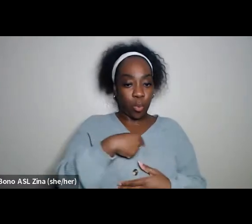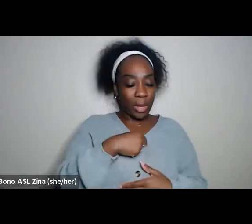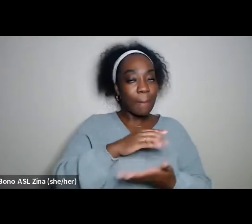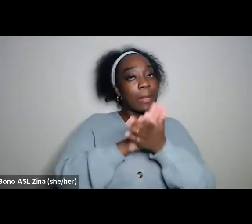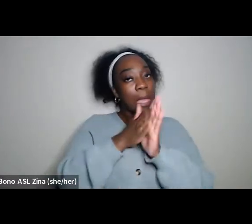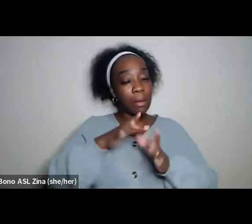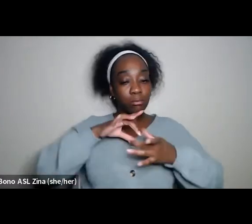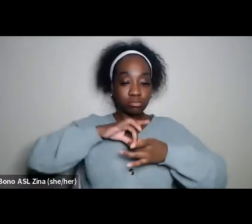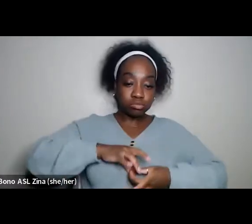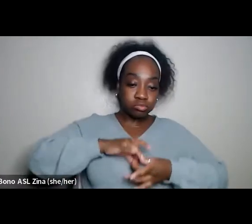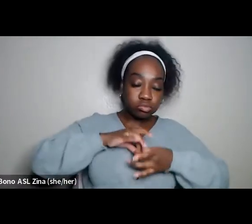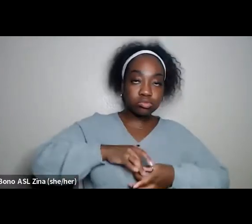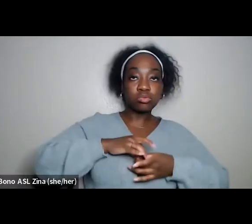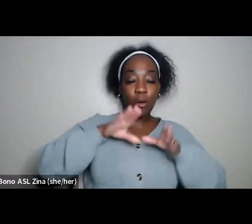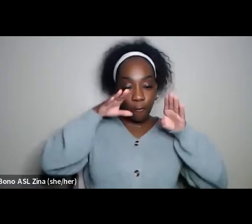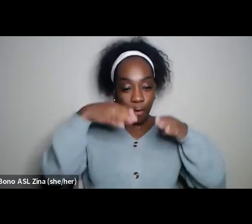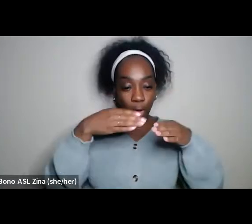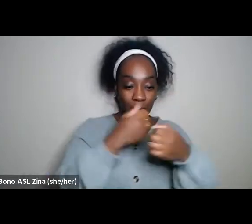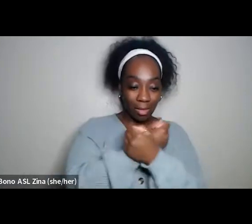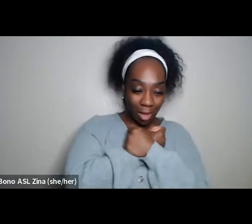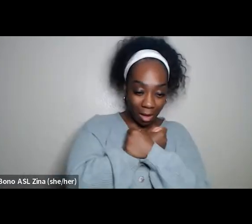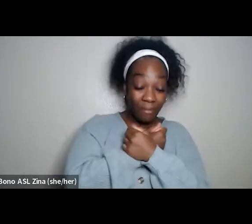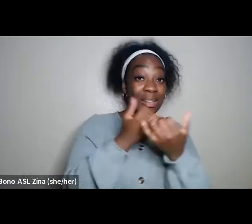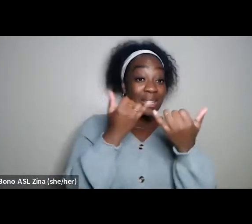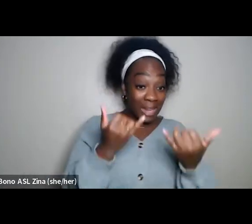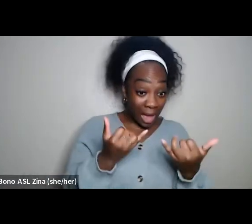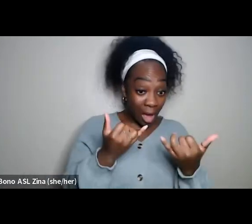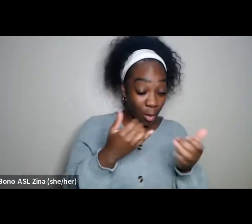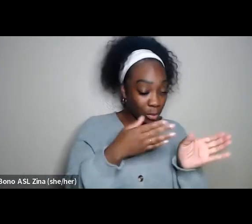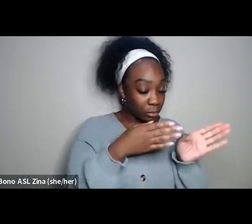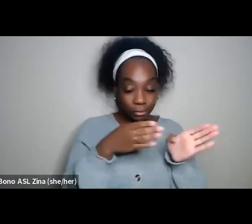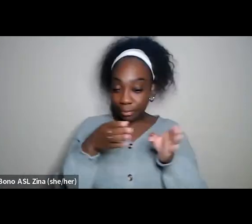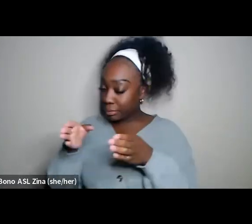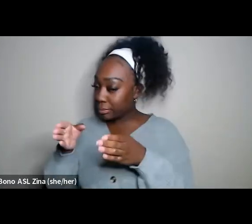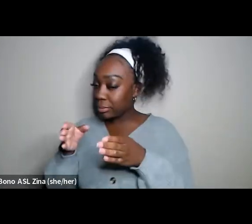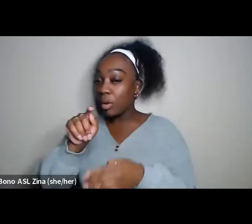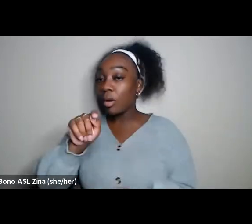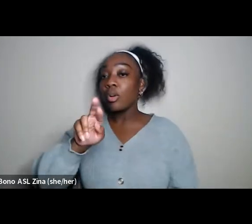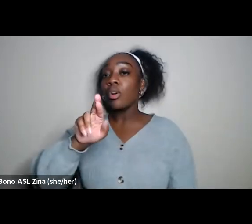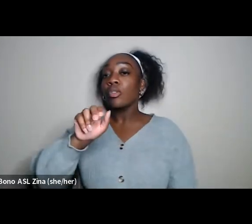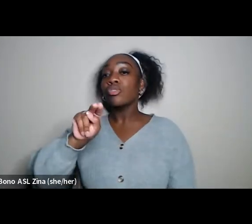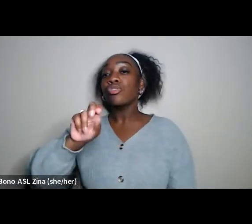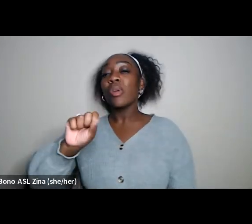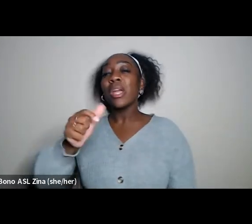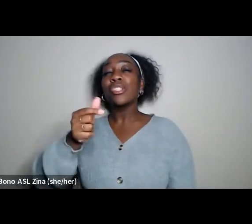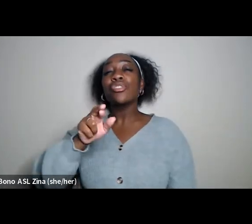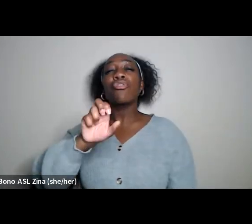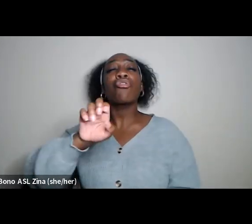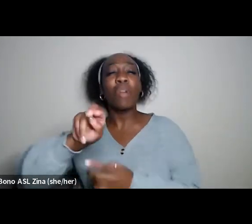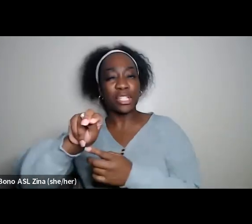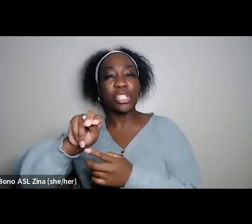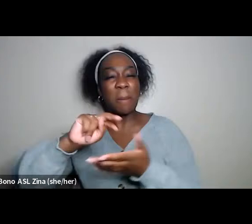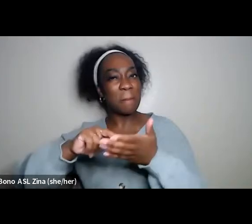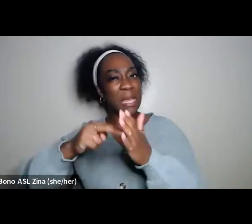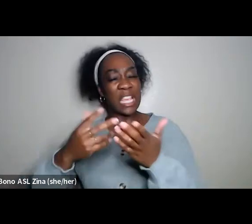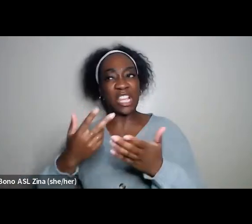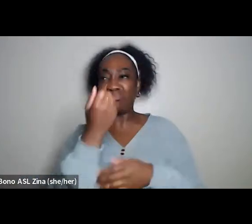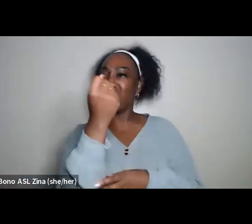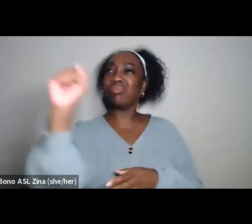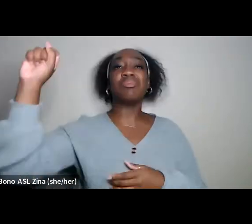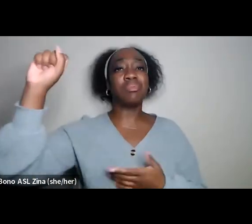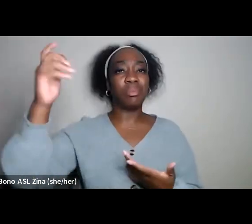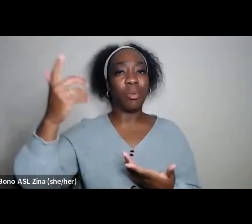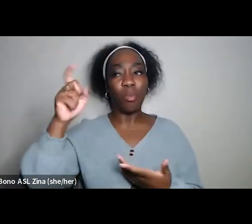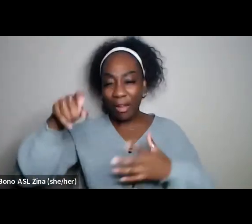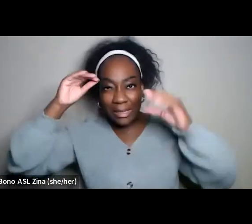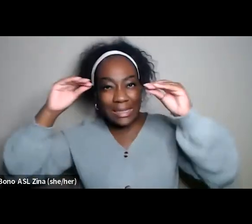to transgression and teaching to transgress. That terrorist was taught to be a